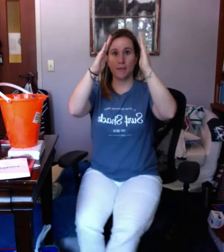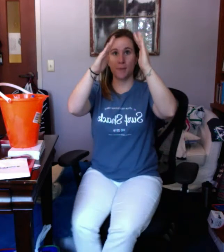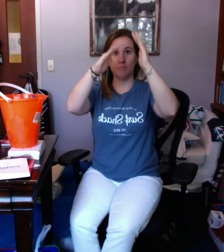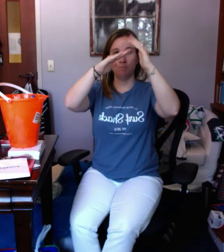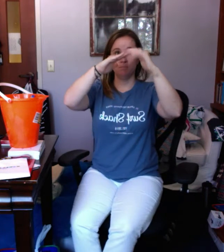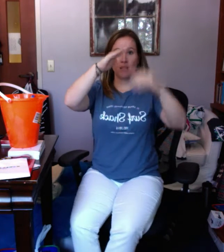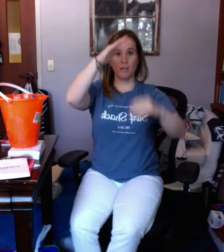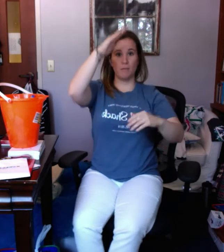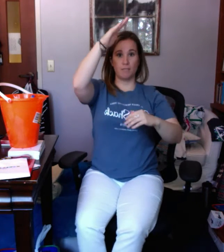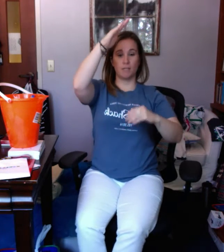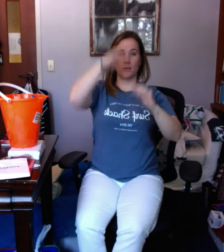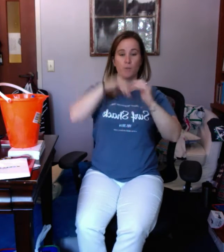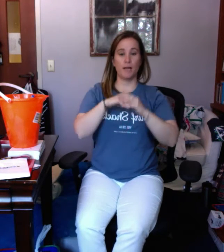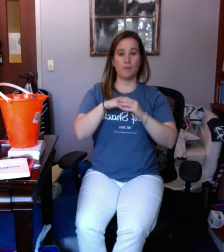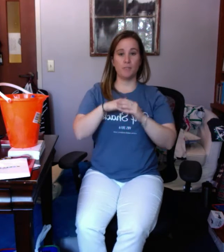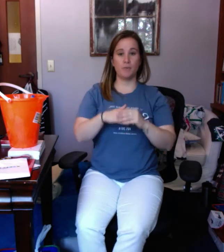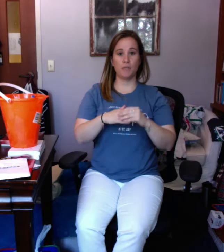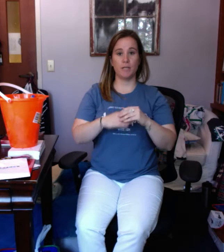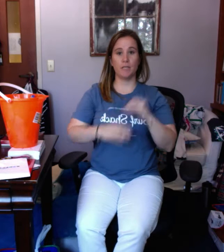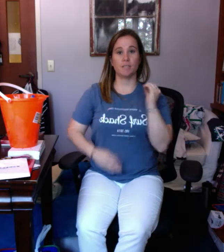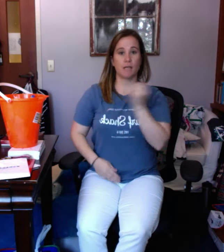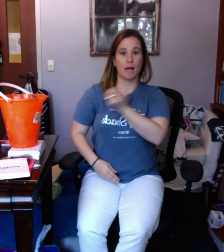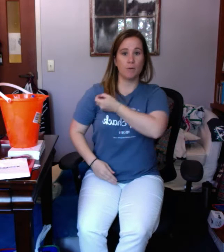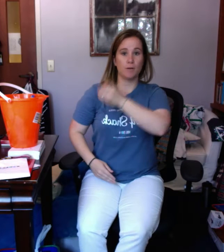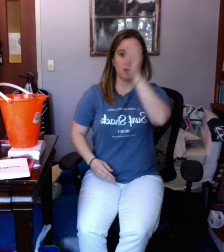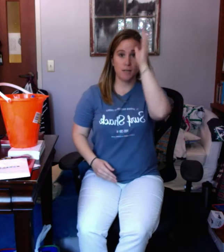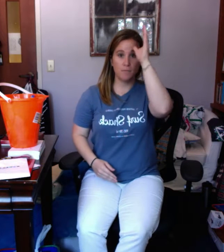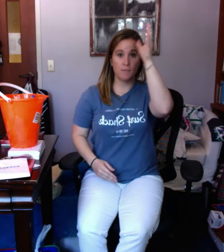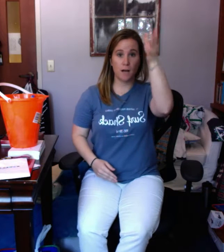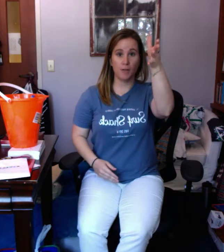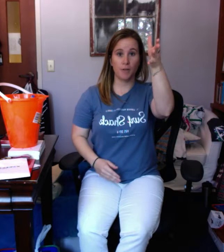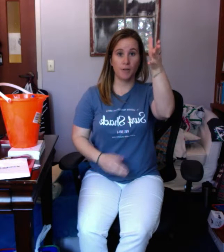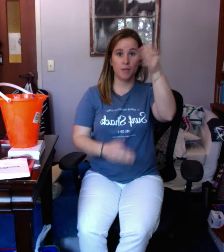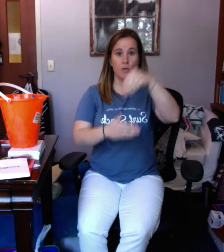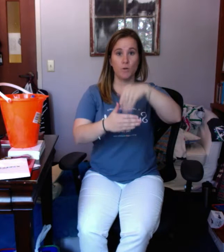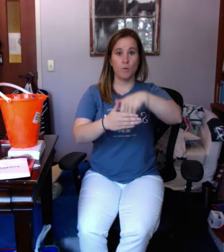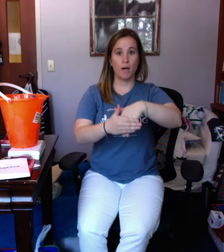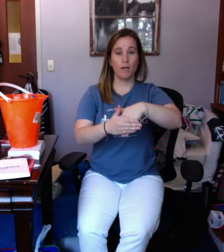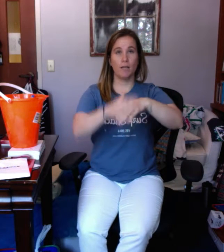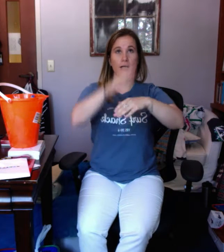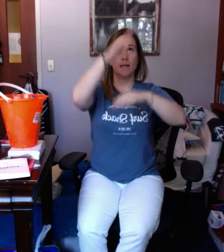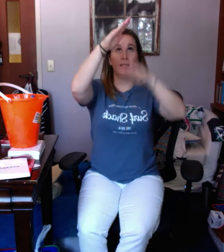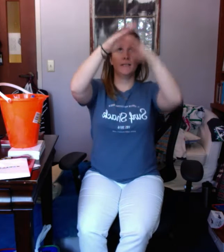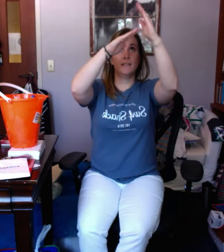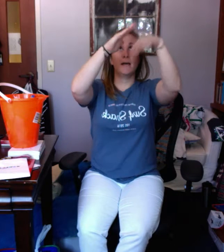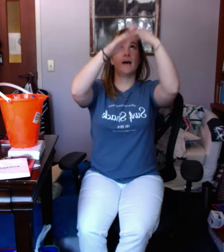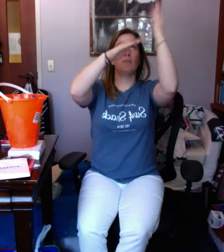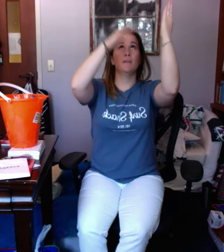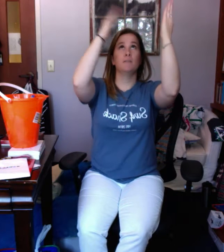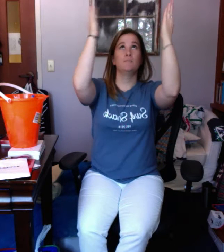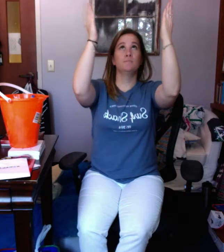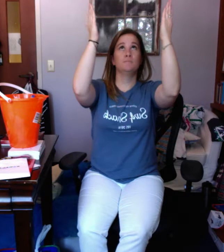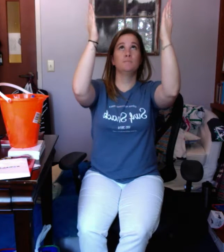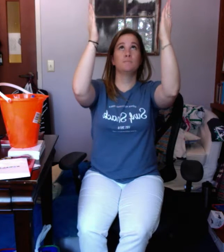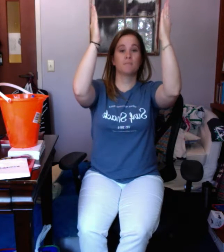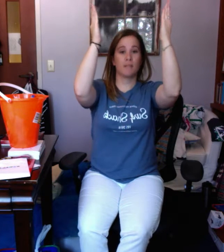some, if it's the way I would do it is Our Father who art in heaven. That's